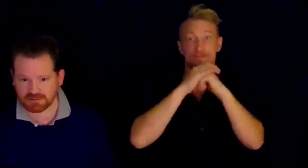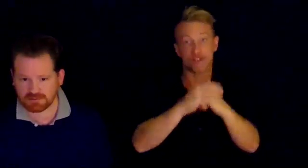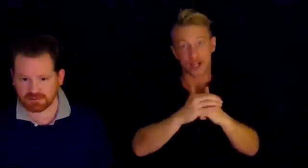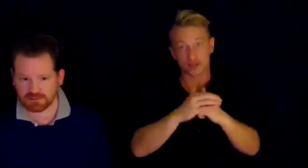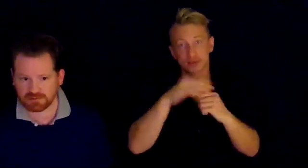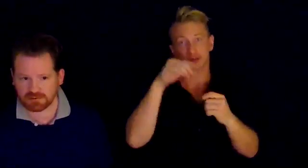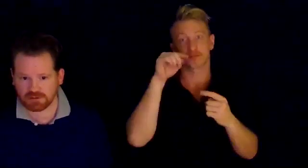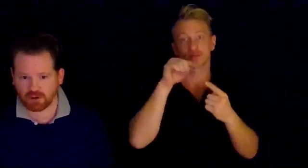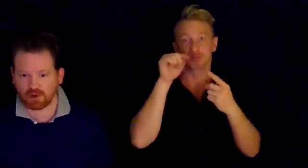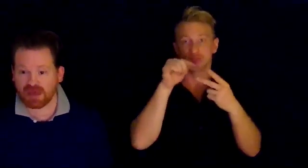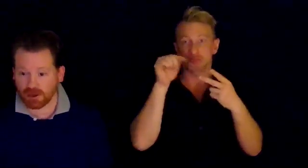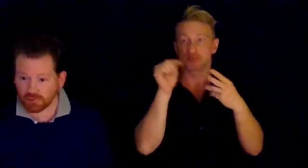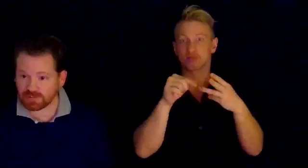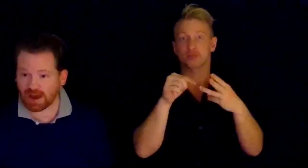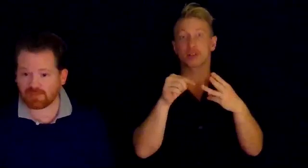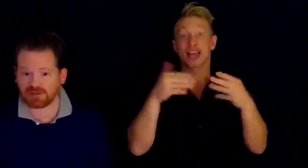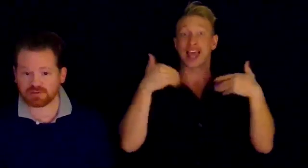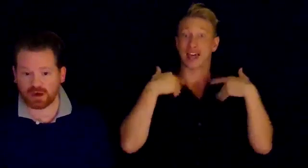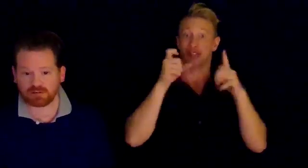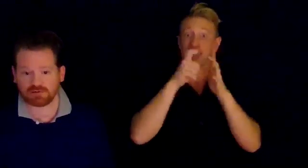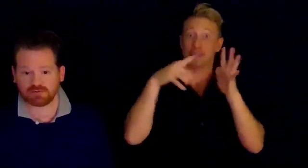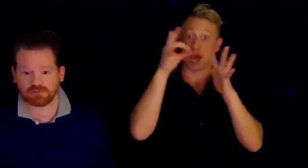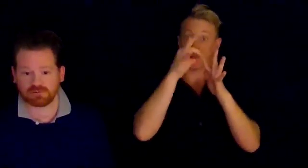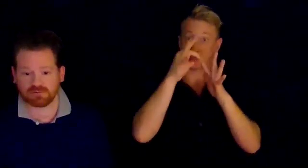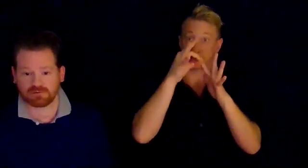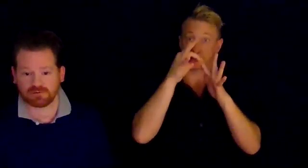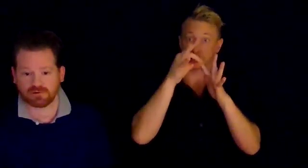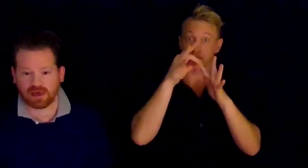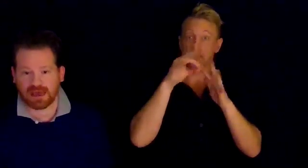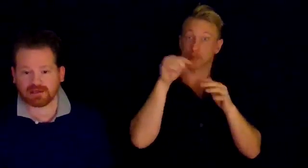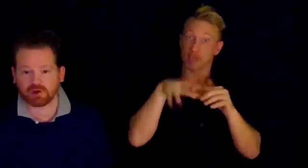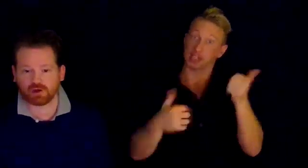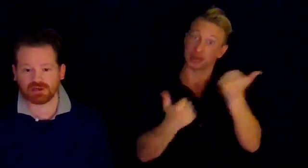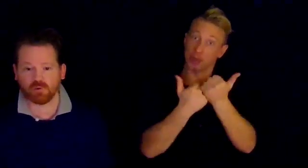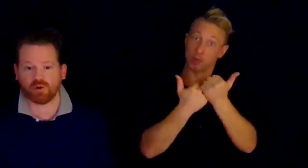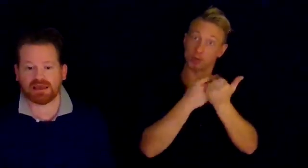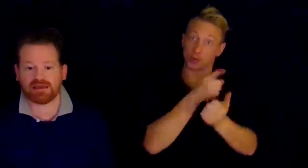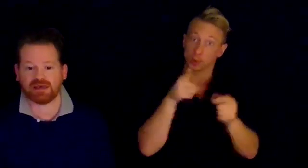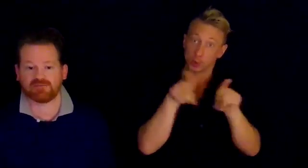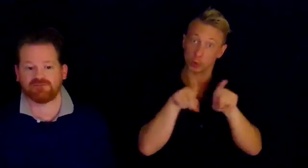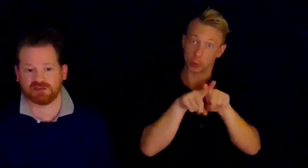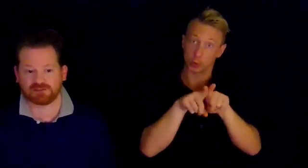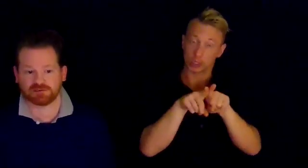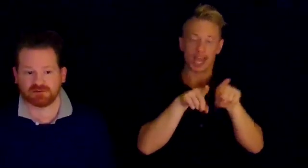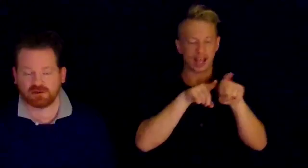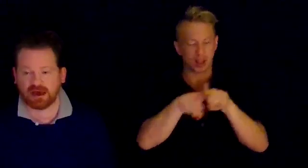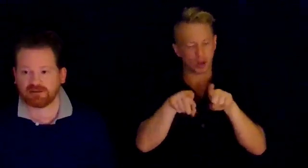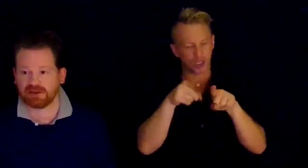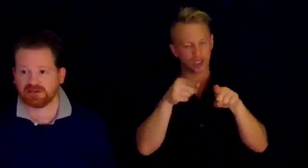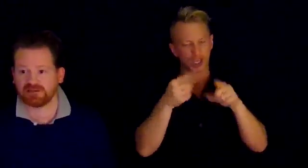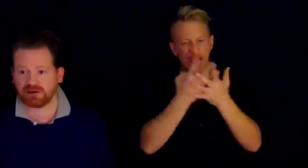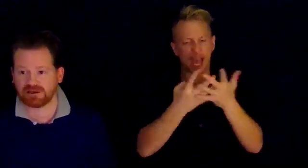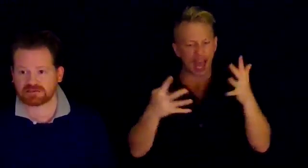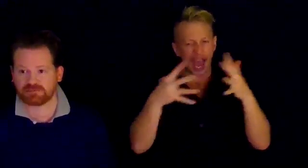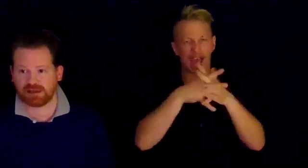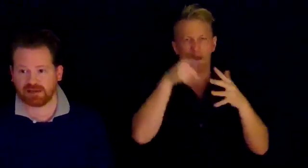friends, the health department as well, and learning where they fit under